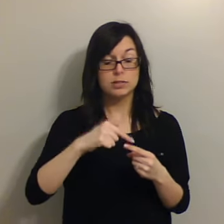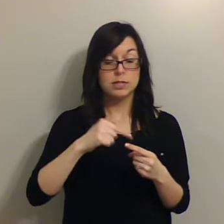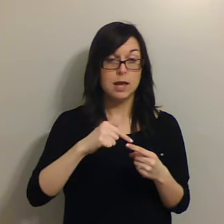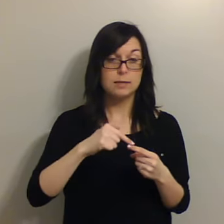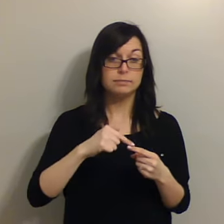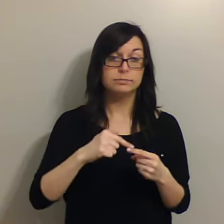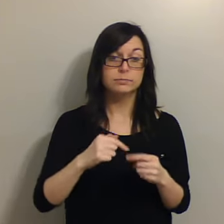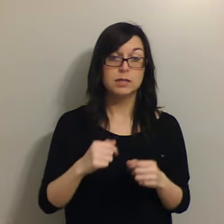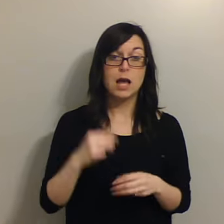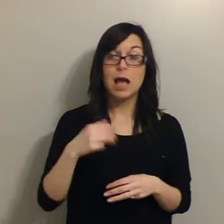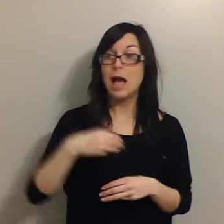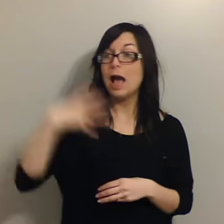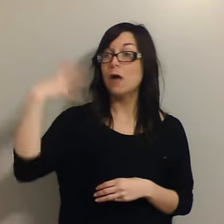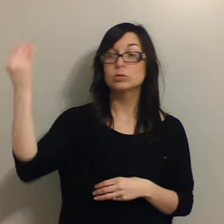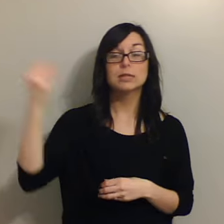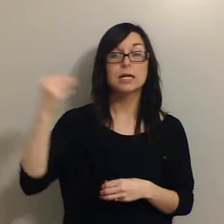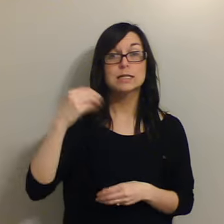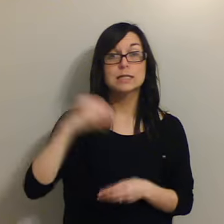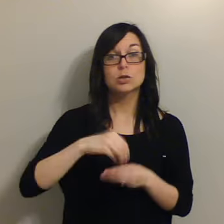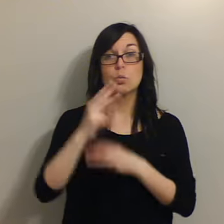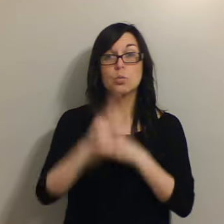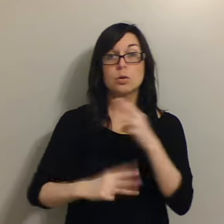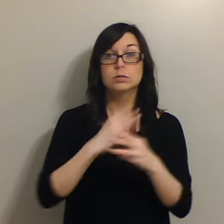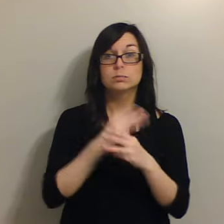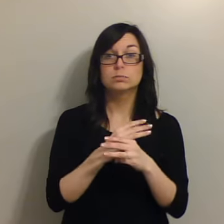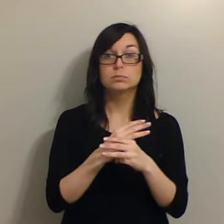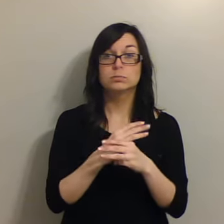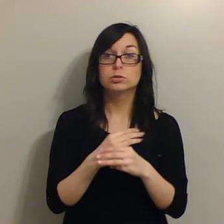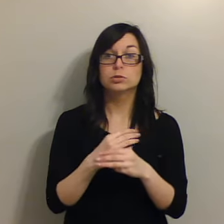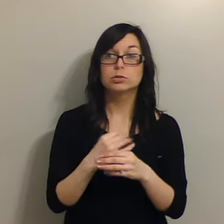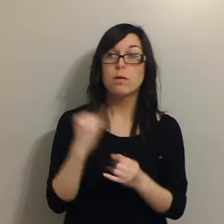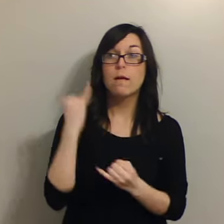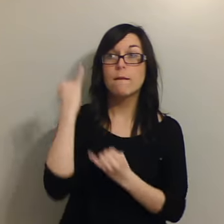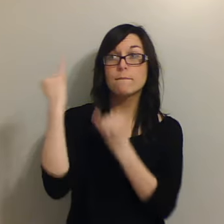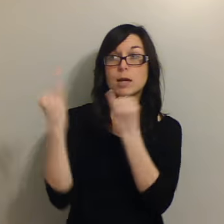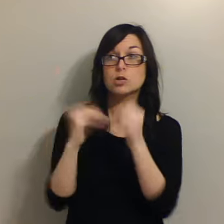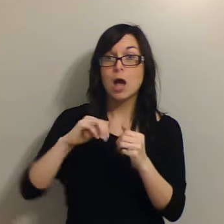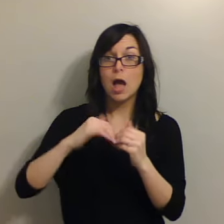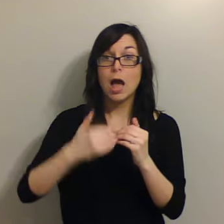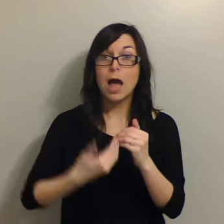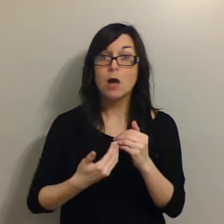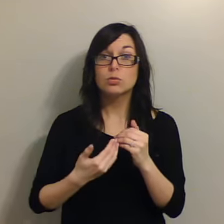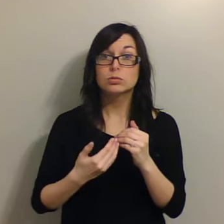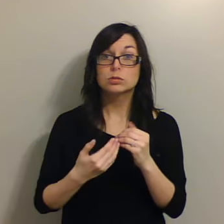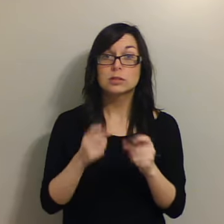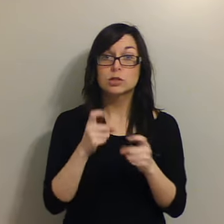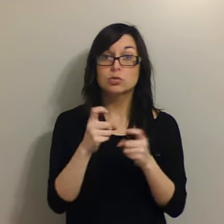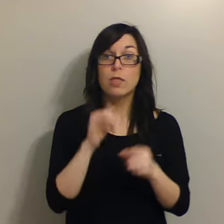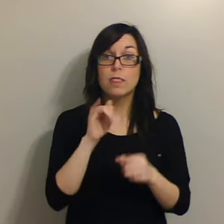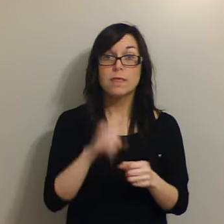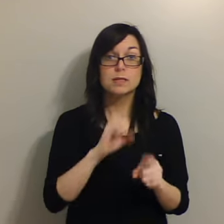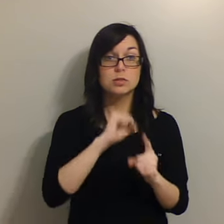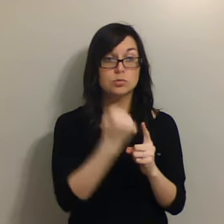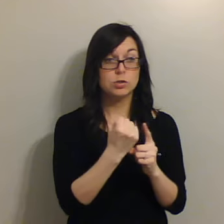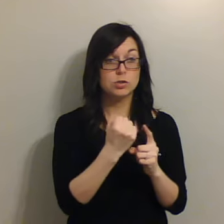to handle that situation, makes it easier to pursue with optimism. And as Oscar Wilde said,